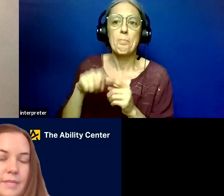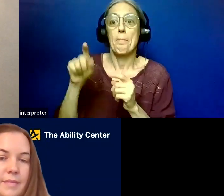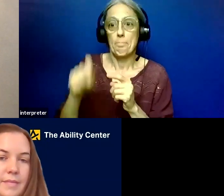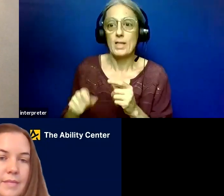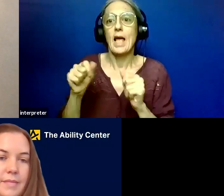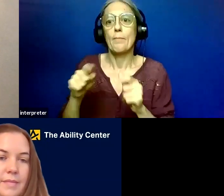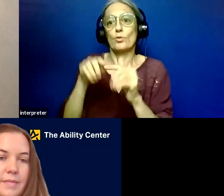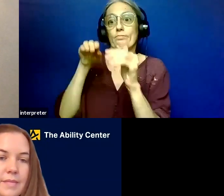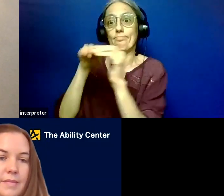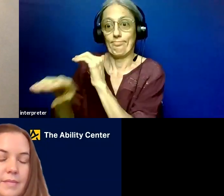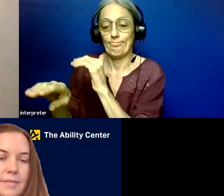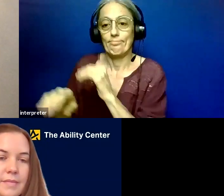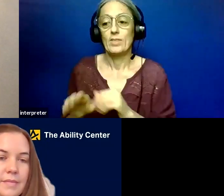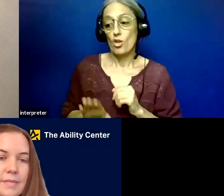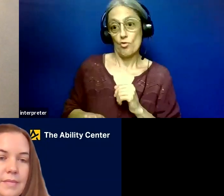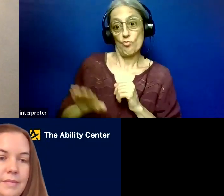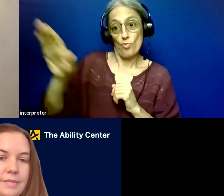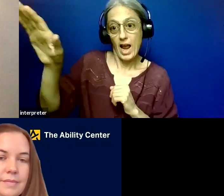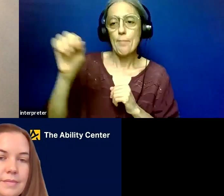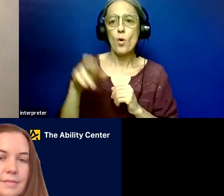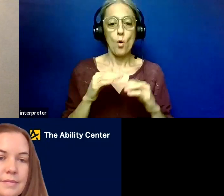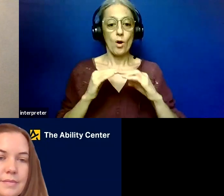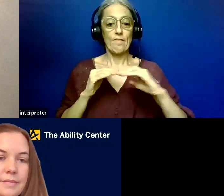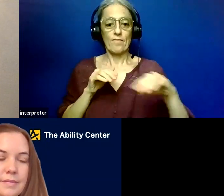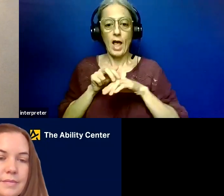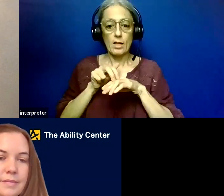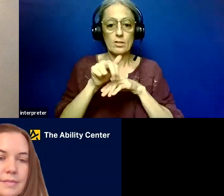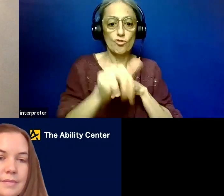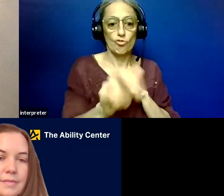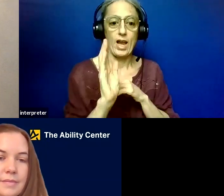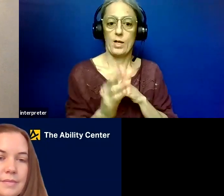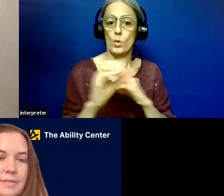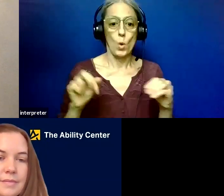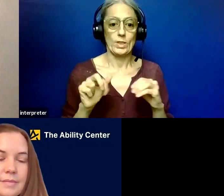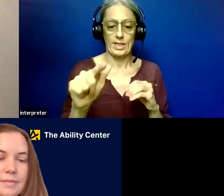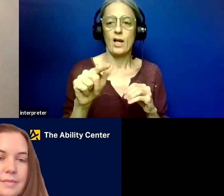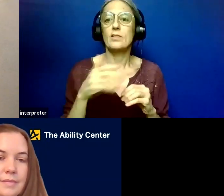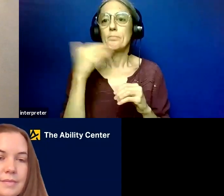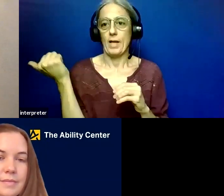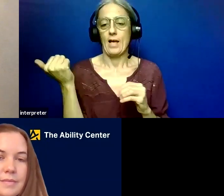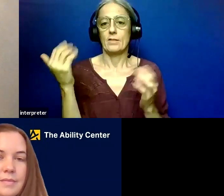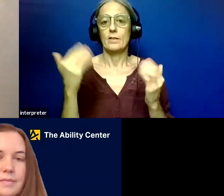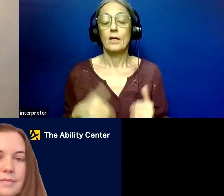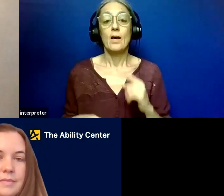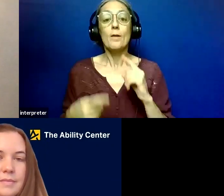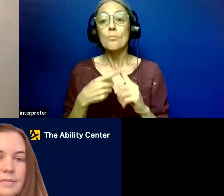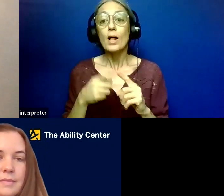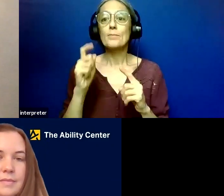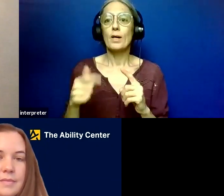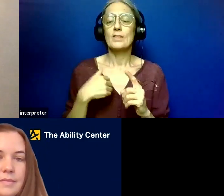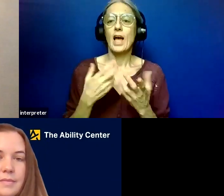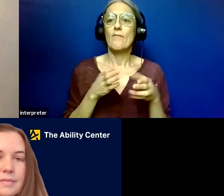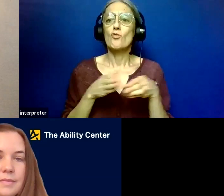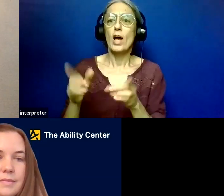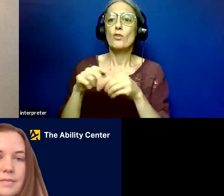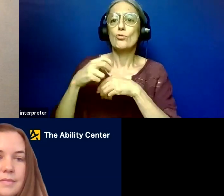Ramps or stairless entries are always a good idea. You have to have accessible routes of travel to get to all the things in your establishment.